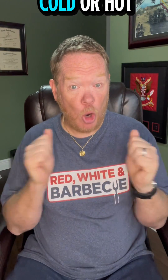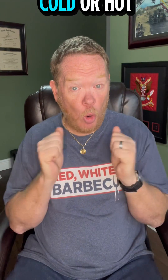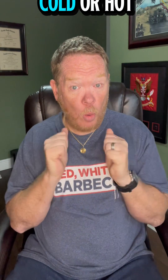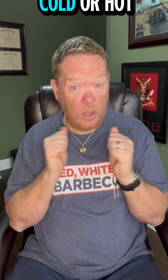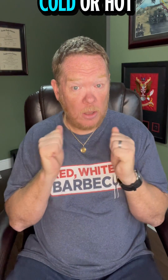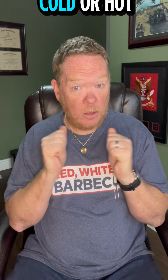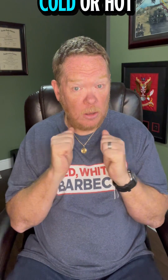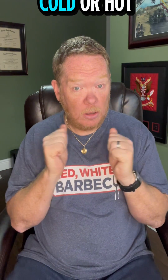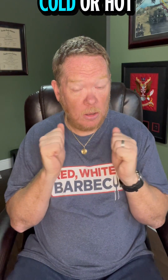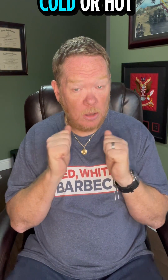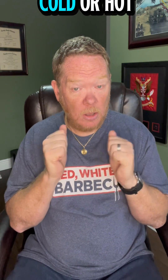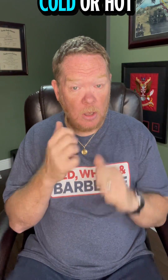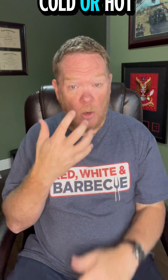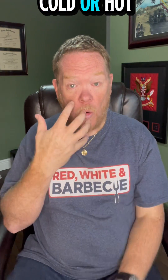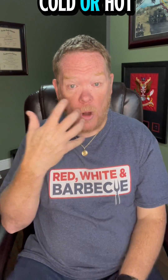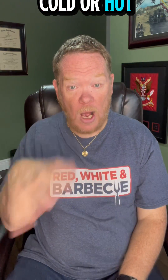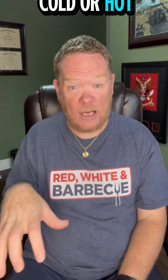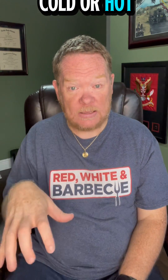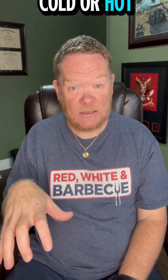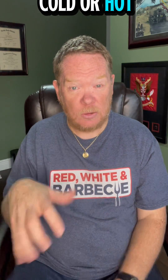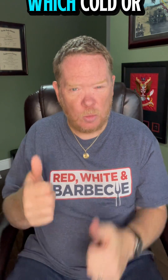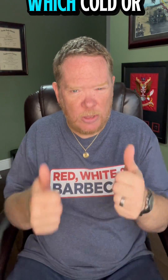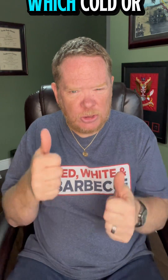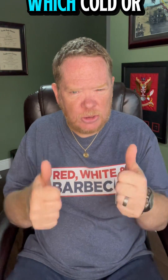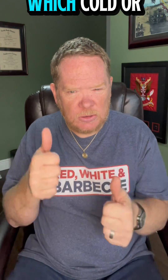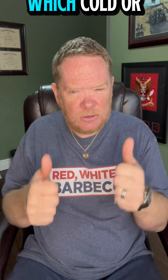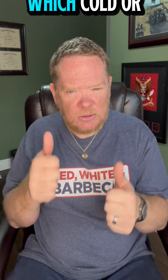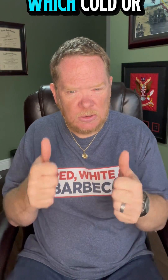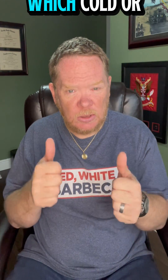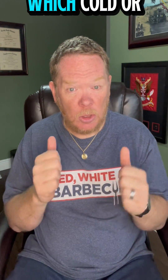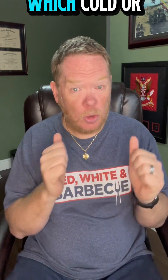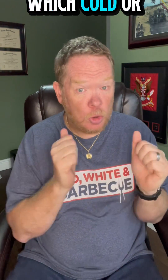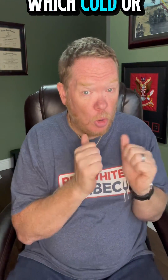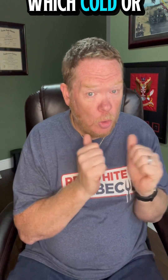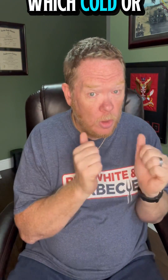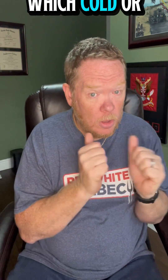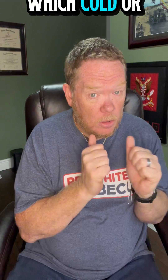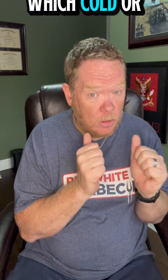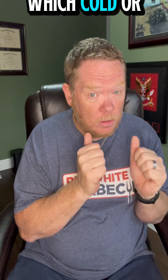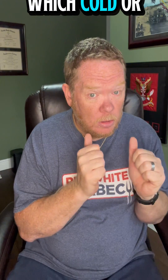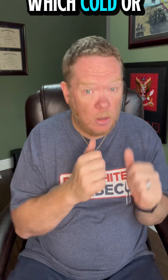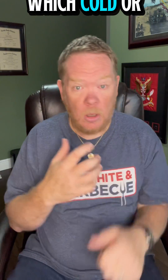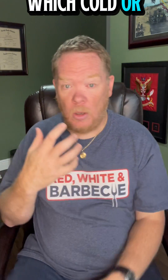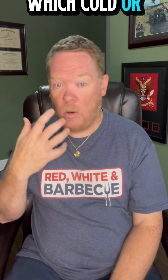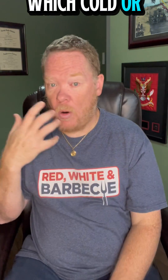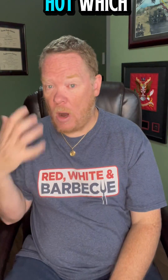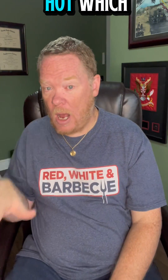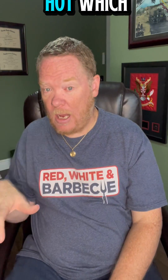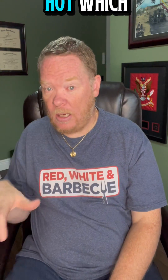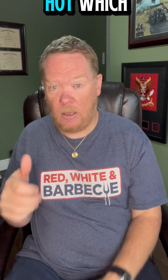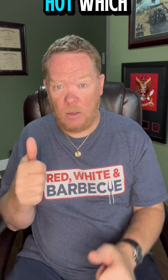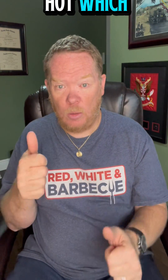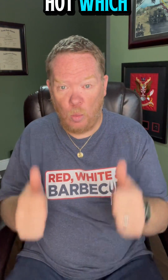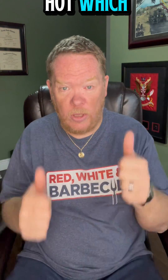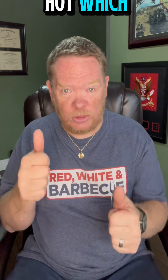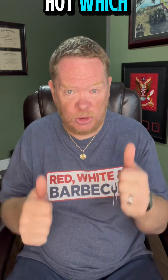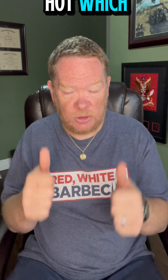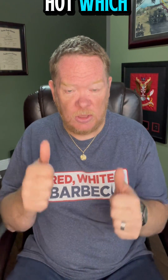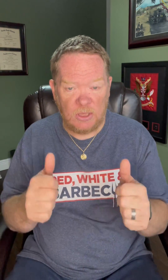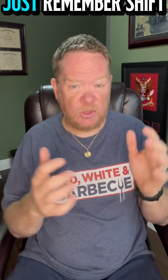cold or hot? Which? Cold or hot? Which? Just